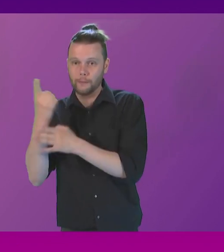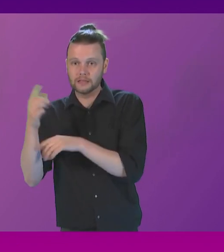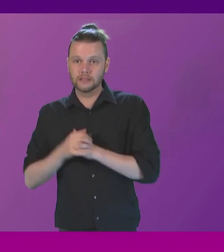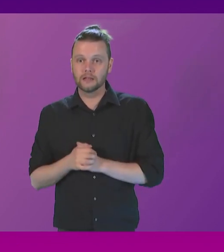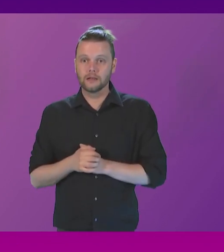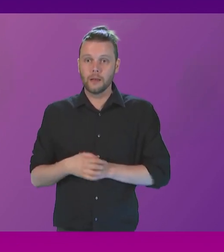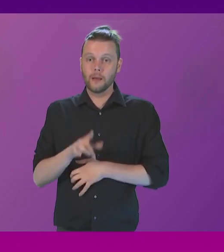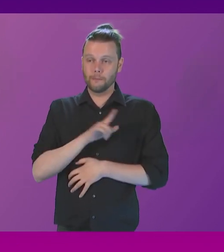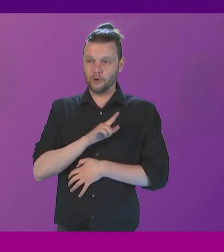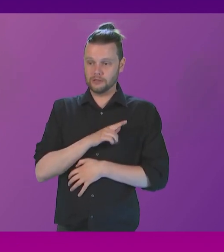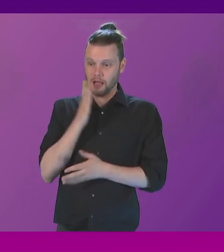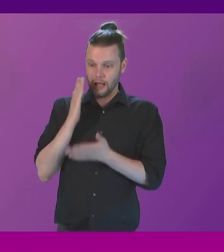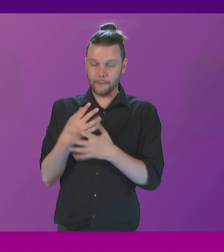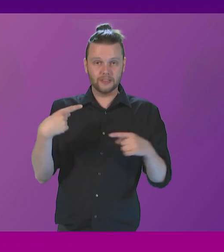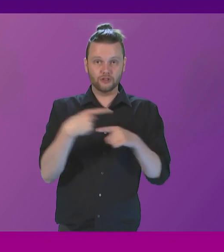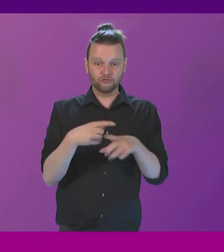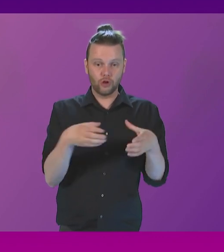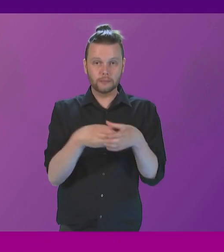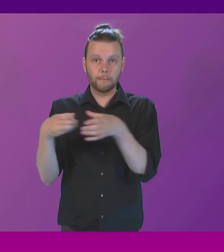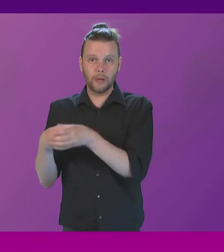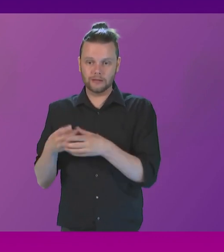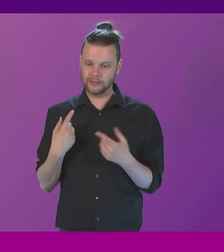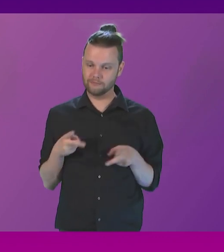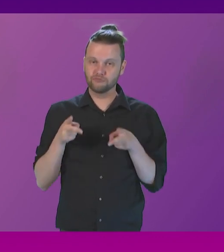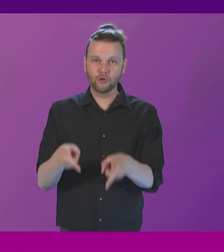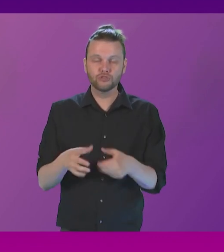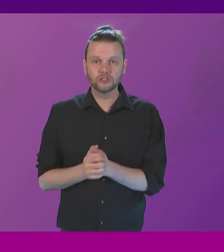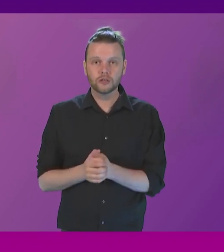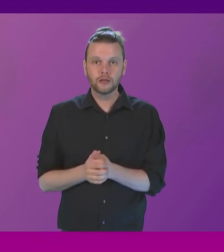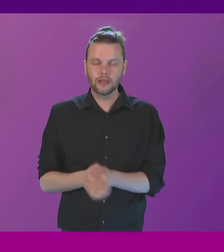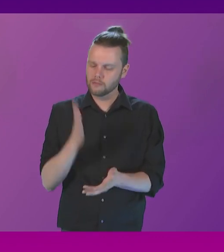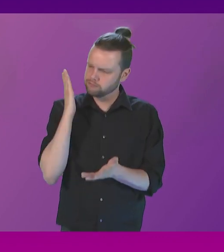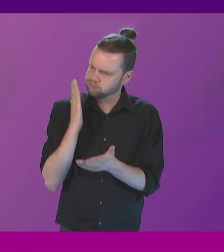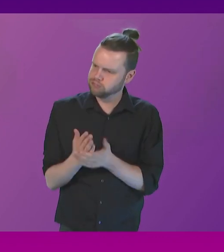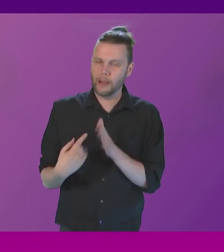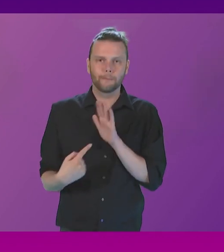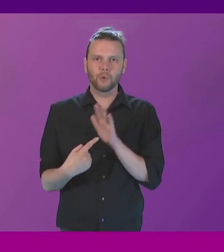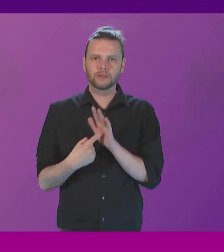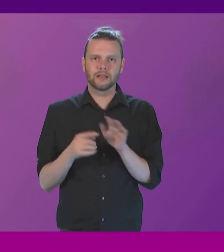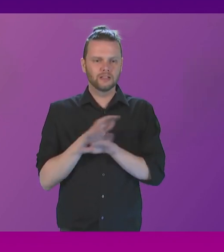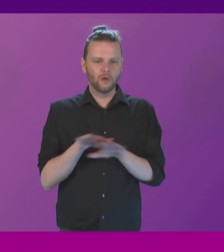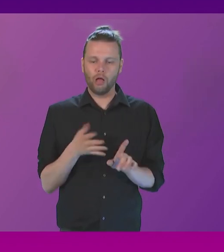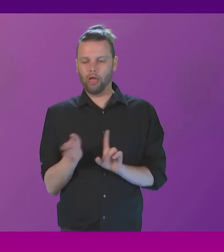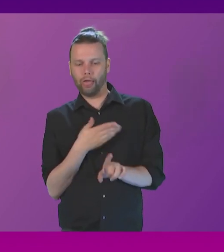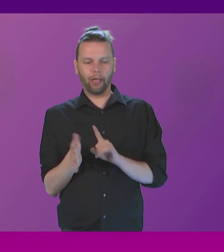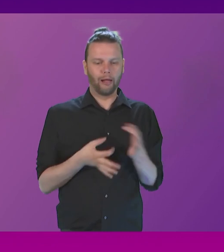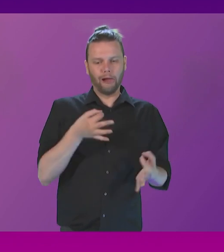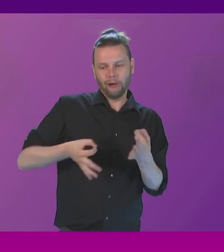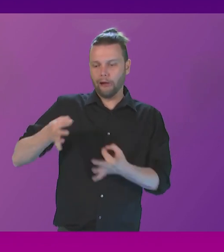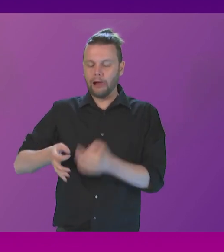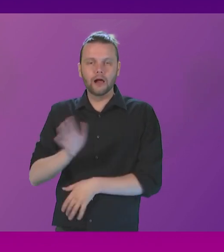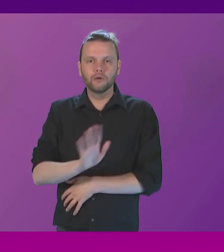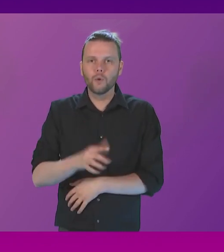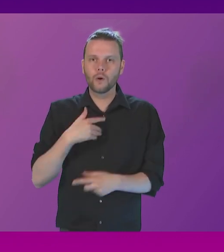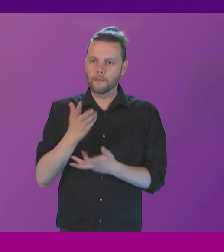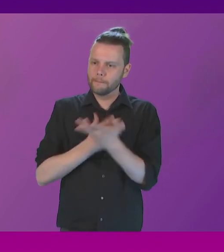Because it is a cross-party approach that has been taken. This is too important to play about with. We need to ensure that